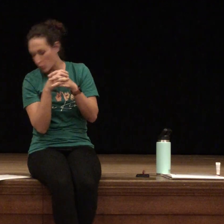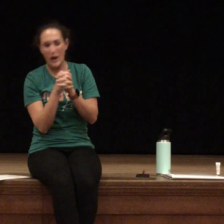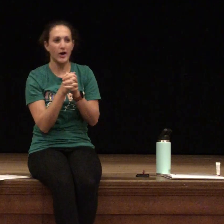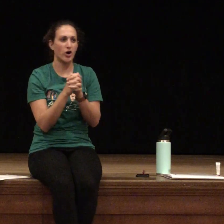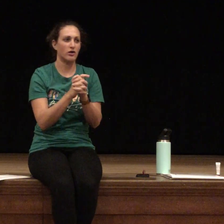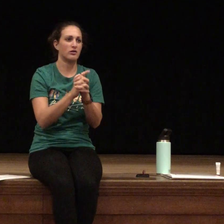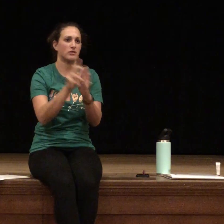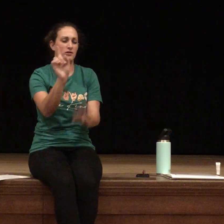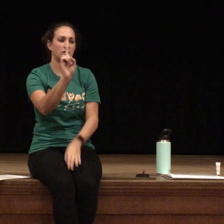Where.